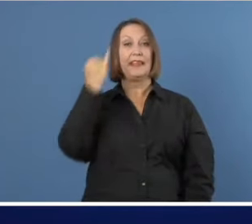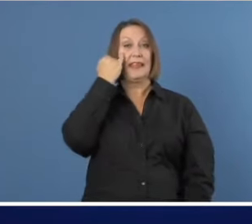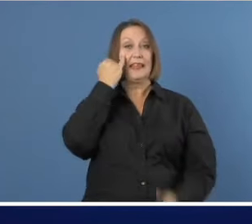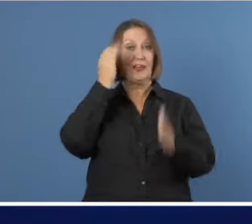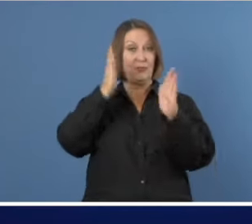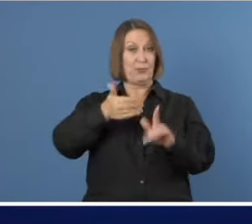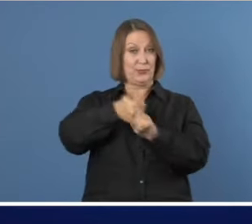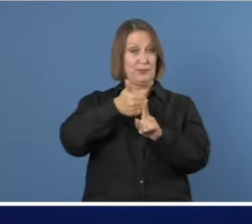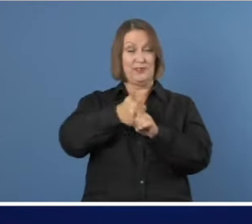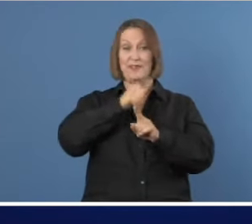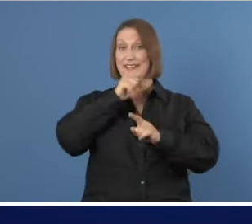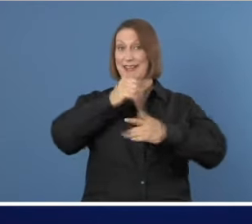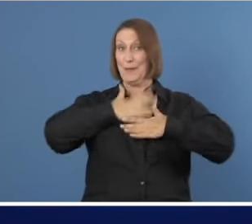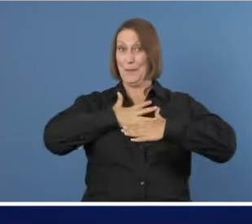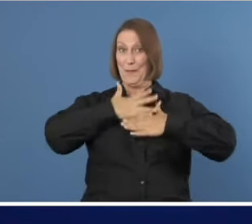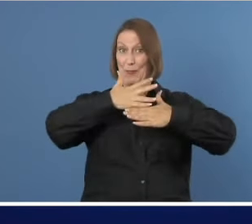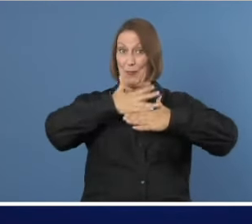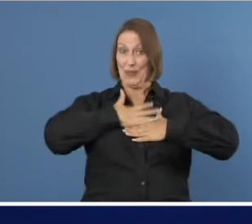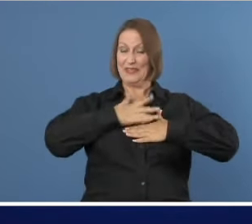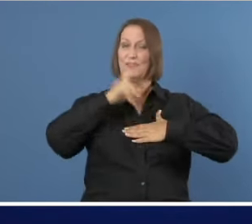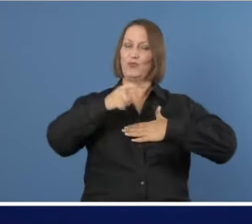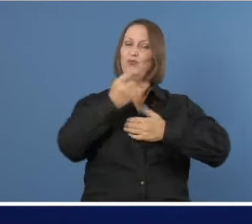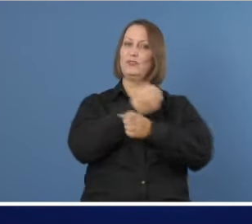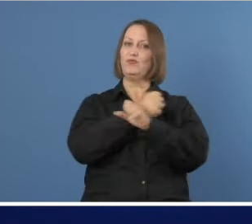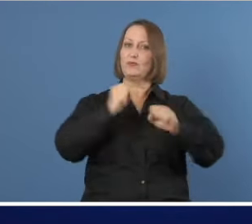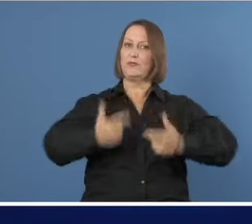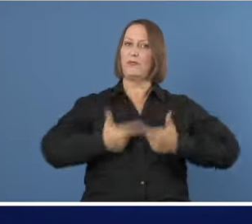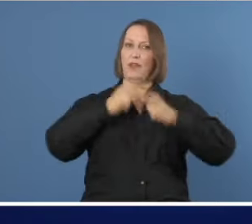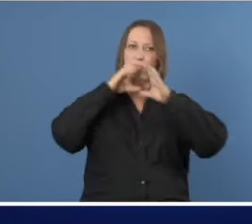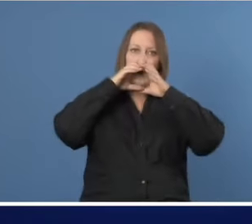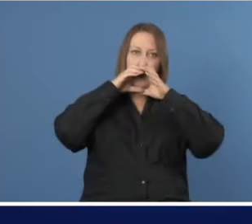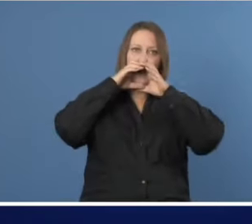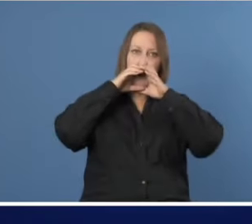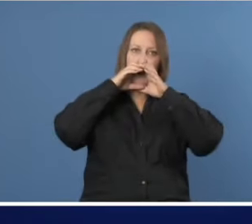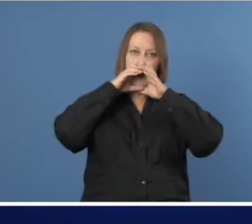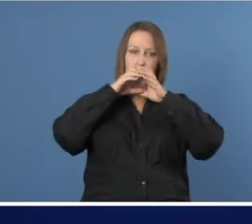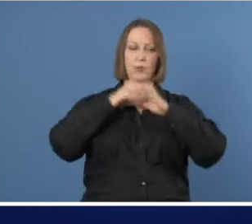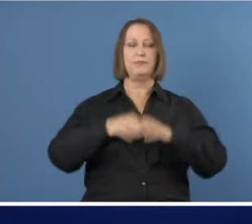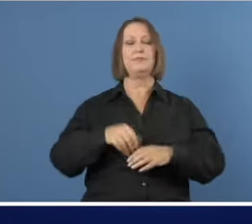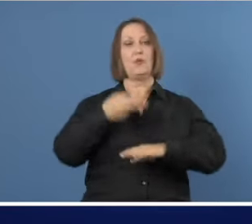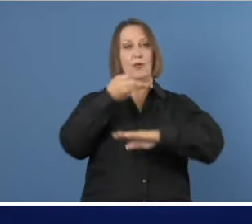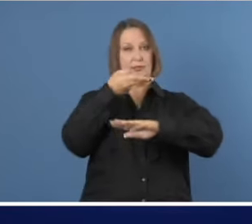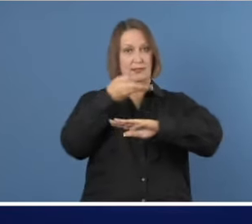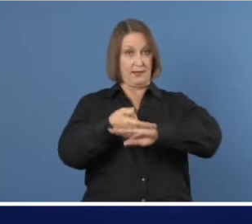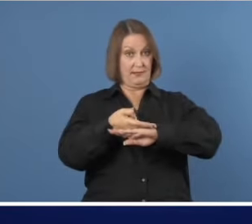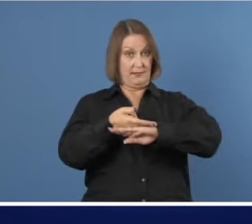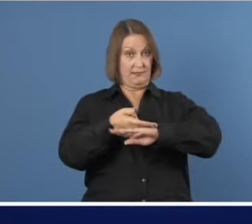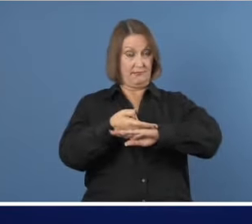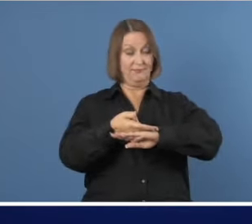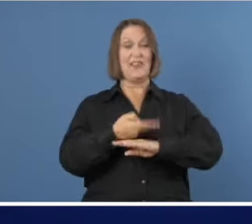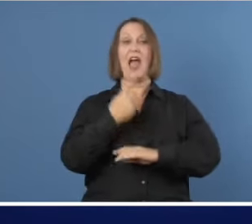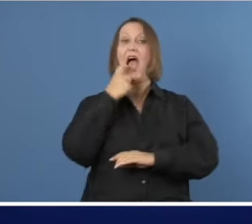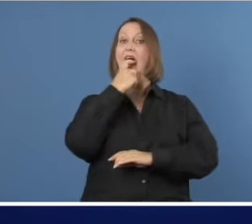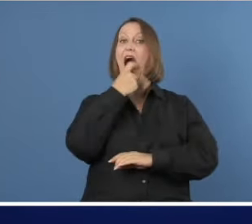If the victim is not breathing, carefully position the victim for artificial respiration.